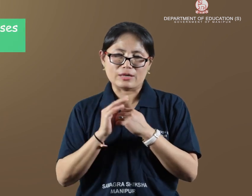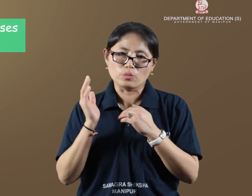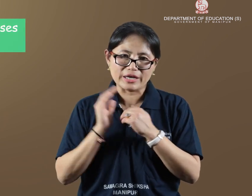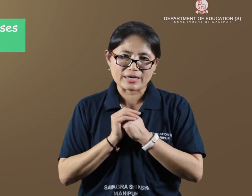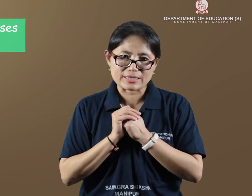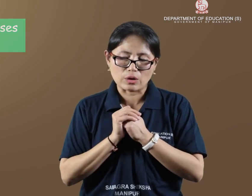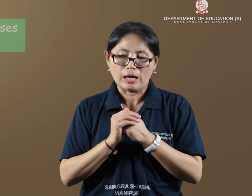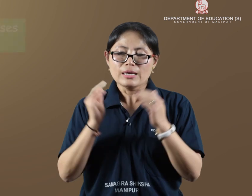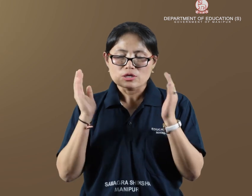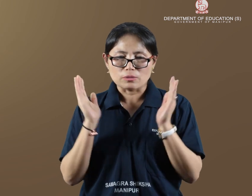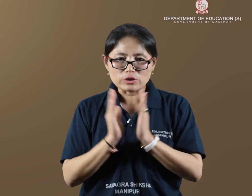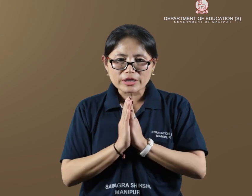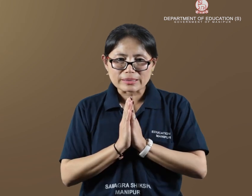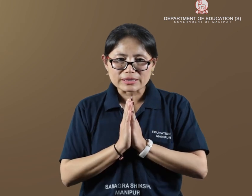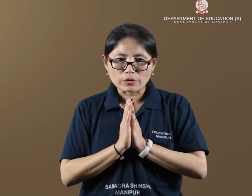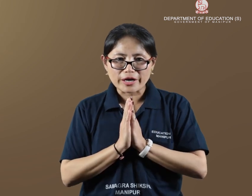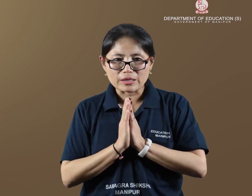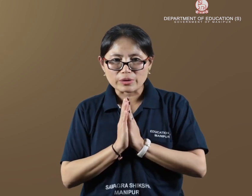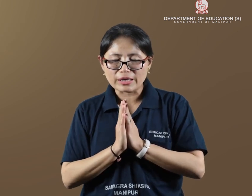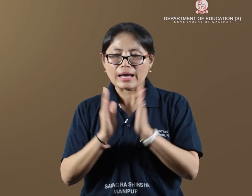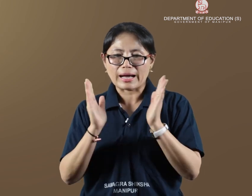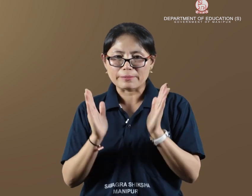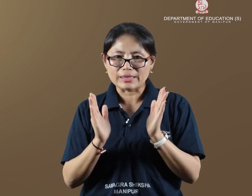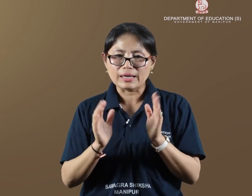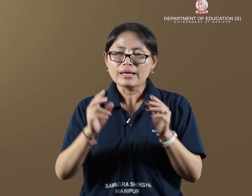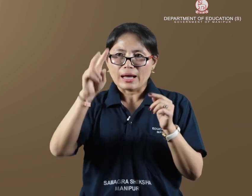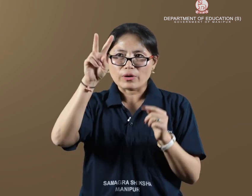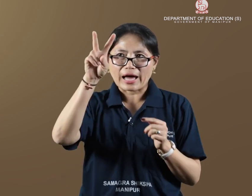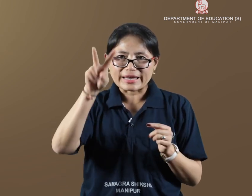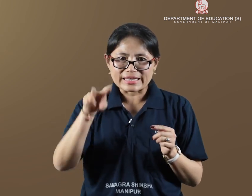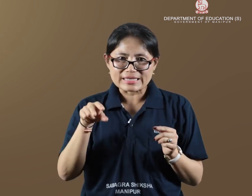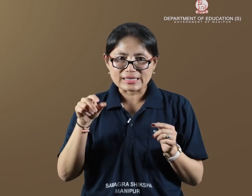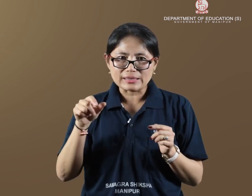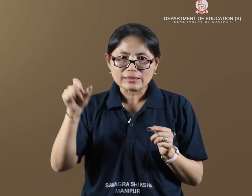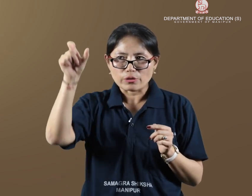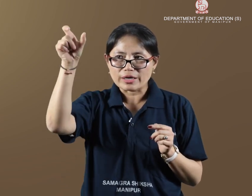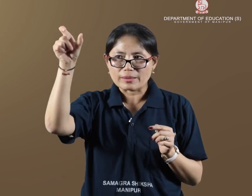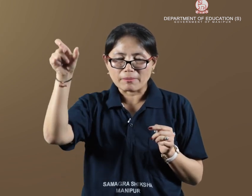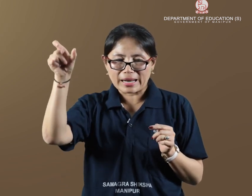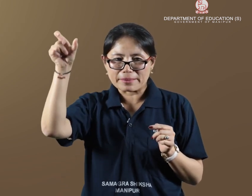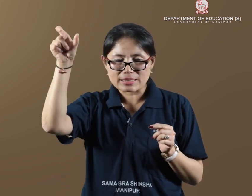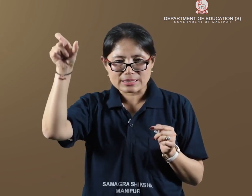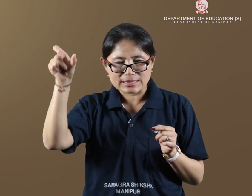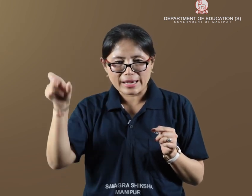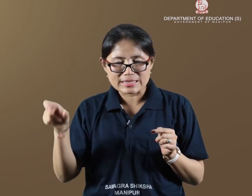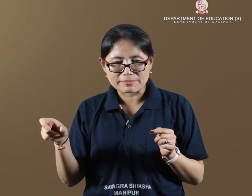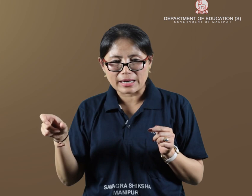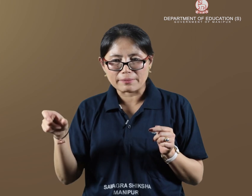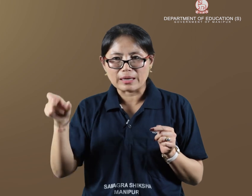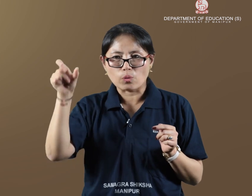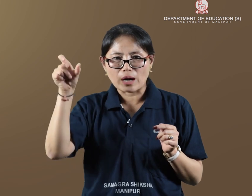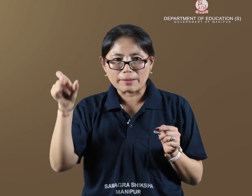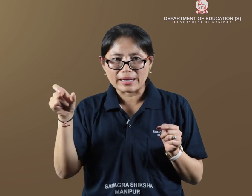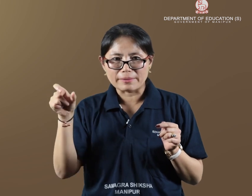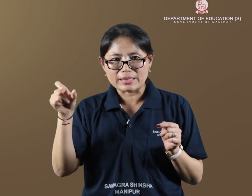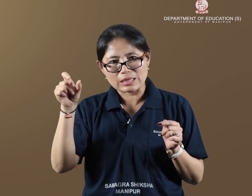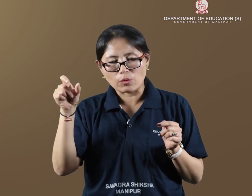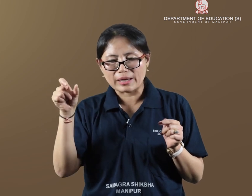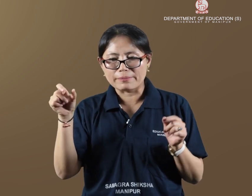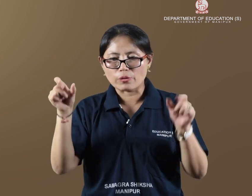mu yeng asiko so madu gi damak da khoi ke dauni ahan bada khoi identical khoi manaba size manaba wang manaba chau manaba khoi